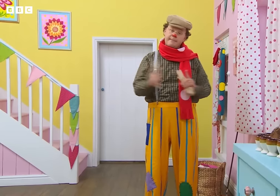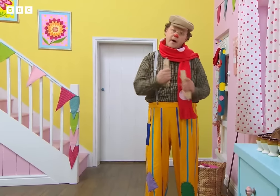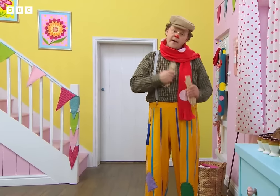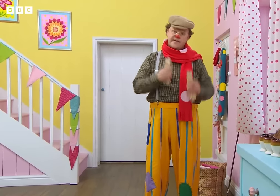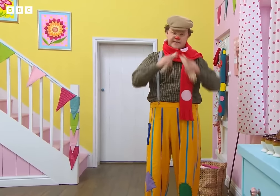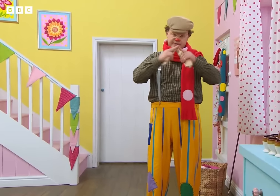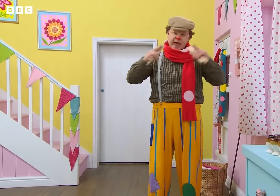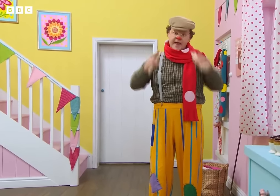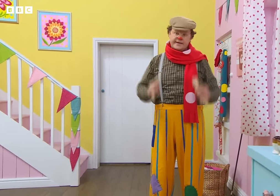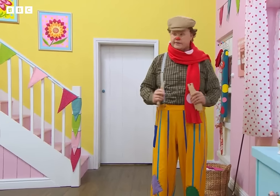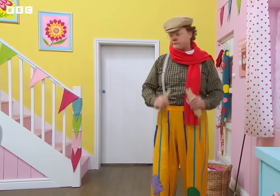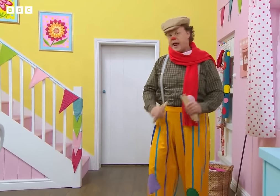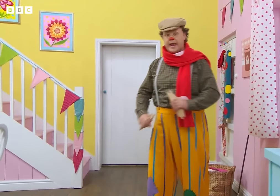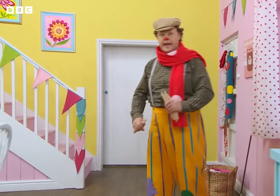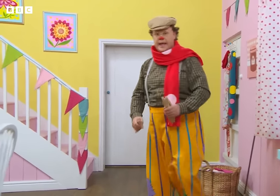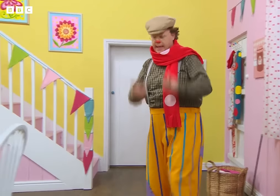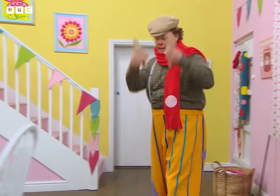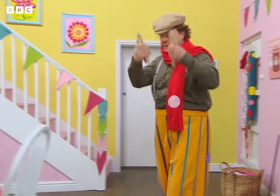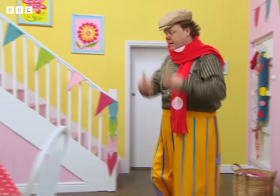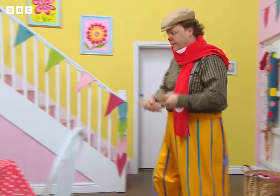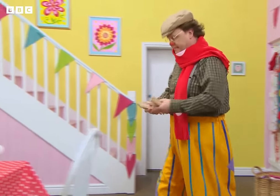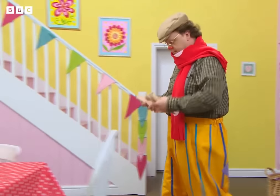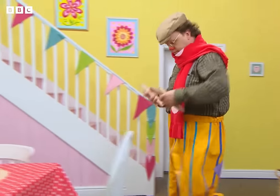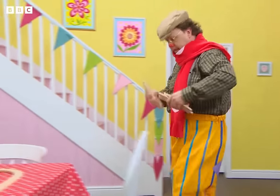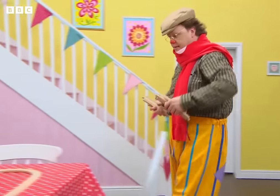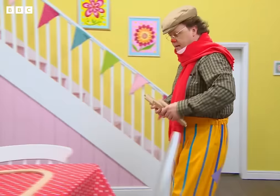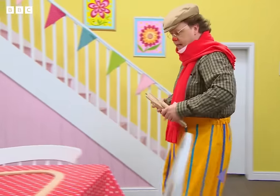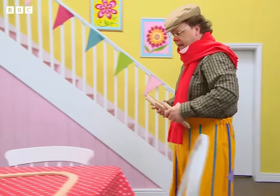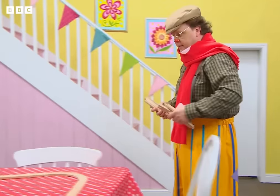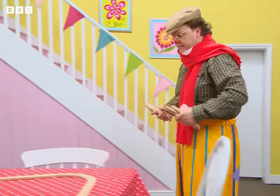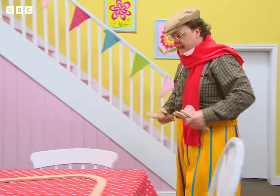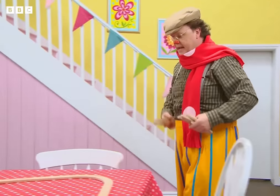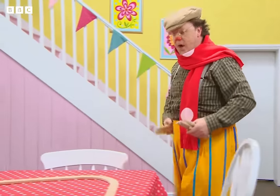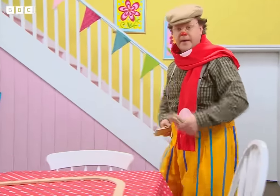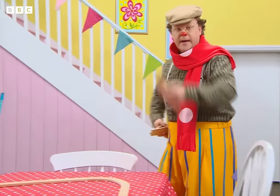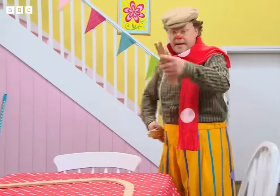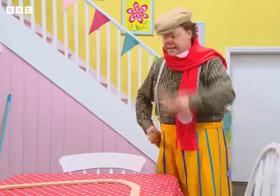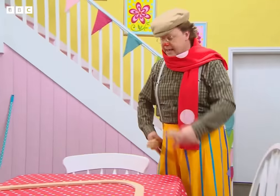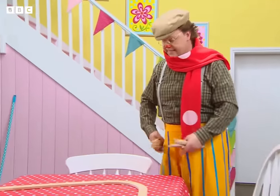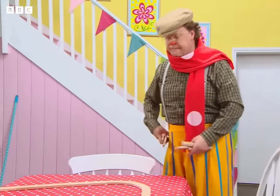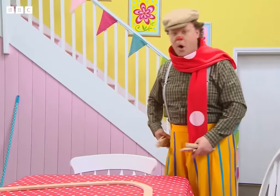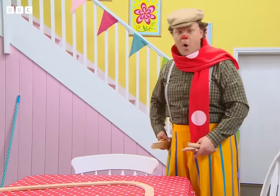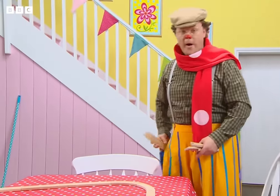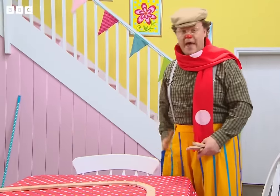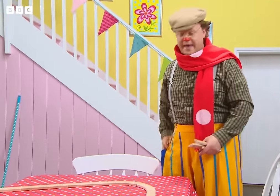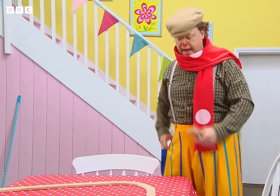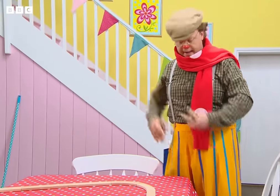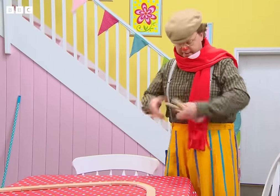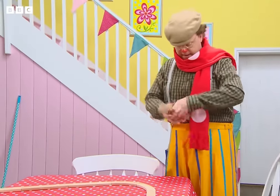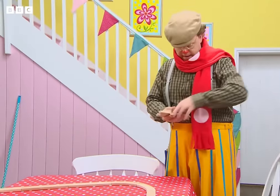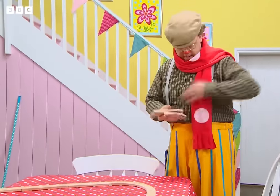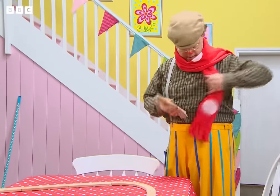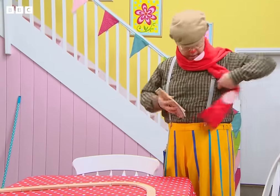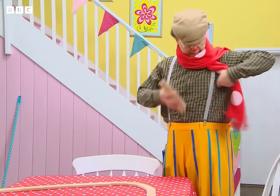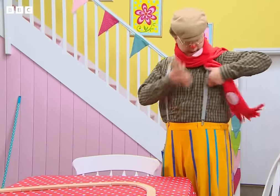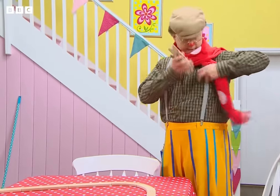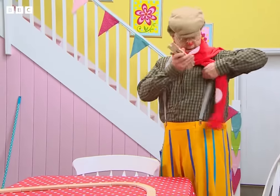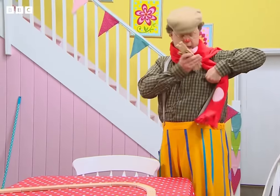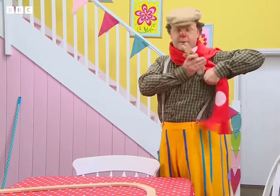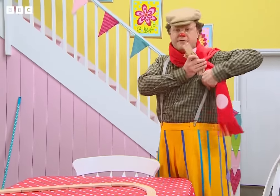my shed, really. I mean, honestly, what's going... Hang on a minute. Look, there's more here. Oh, I don't know. I've